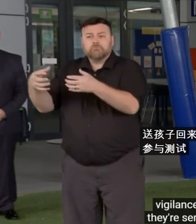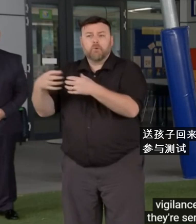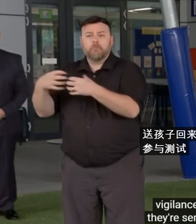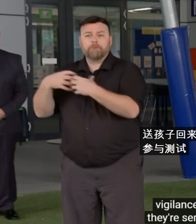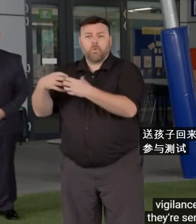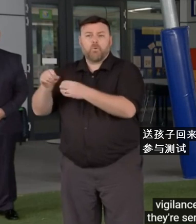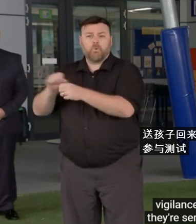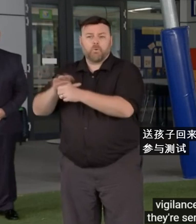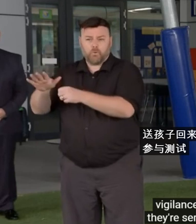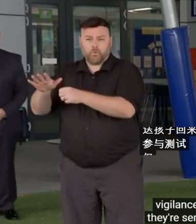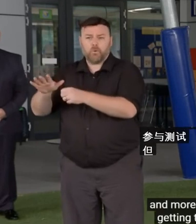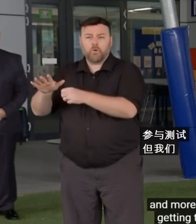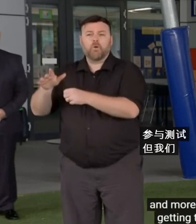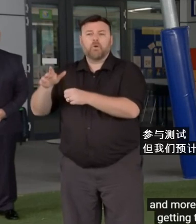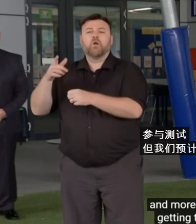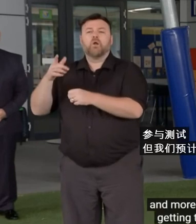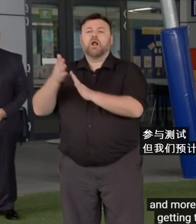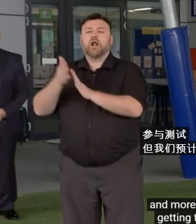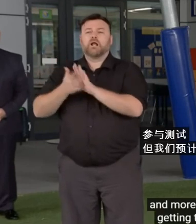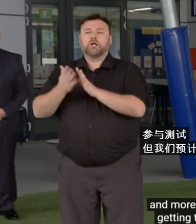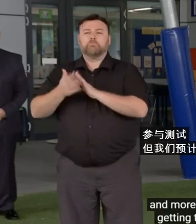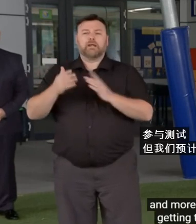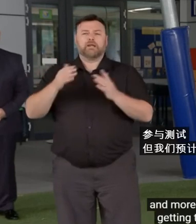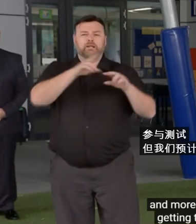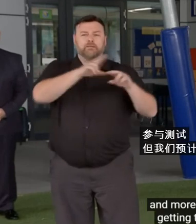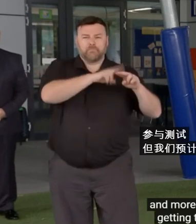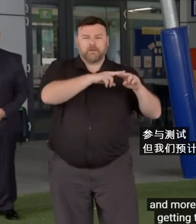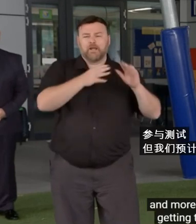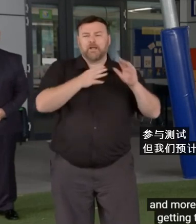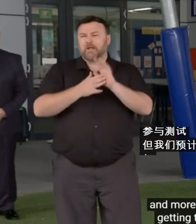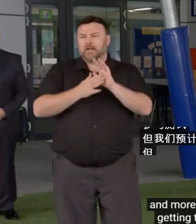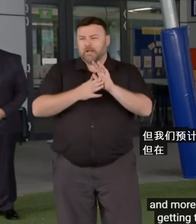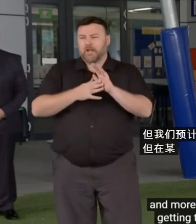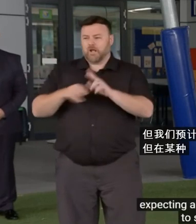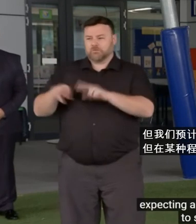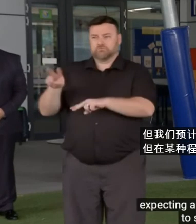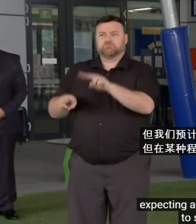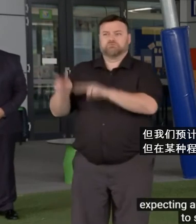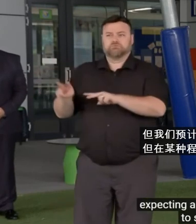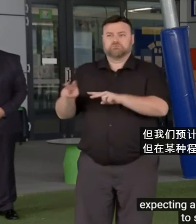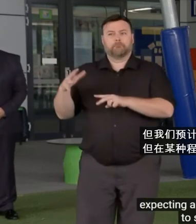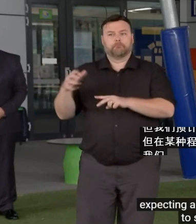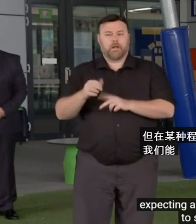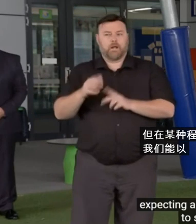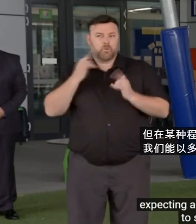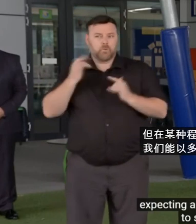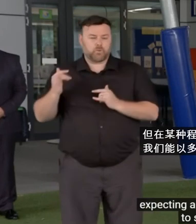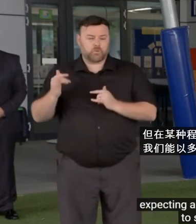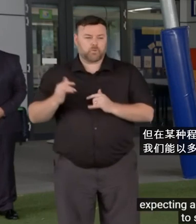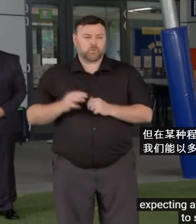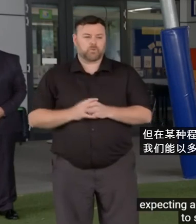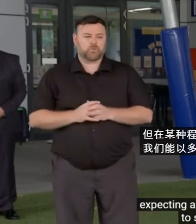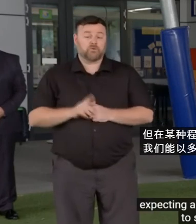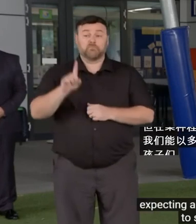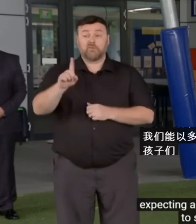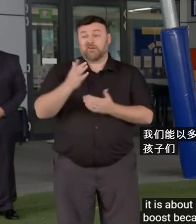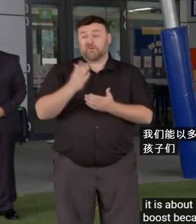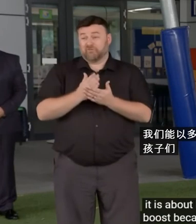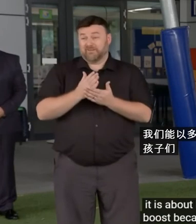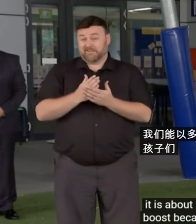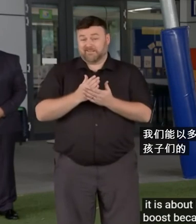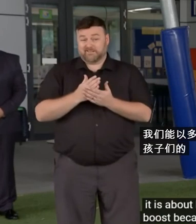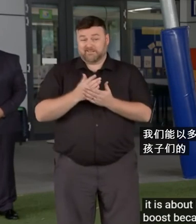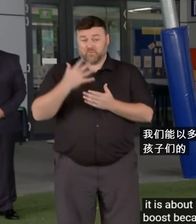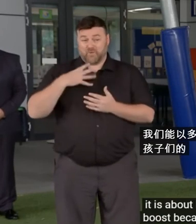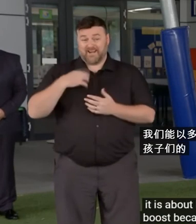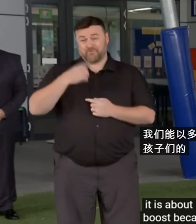getting tested. But we are expecting an uptick in cases. But to some extent it is about how quickly we can boost, because